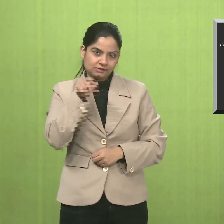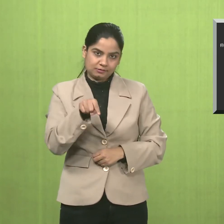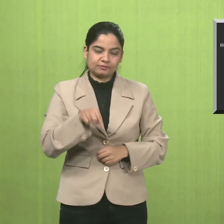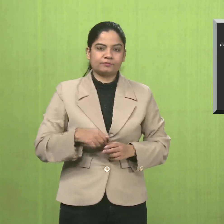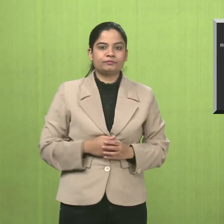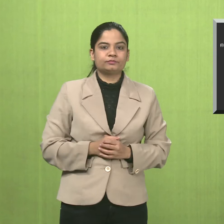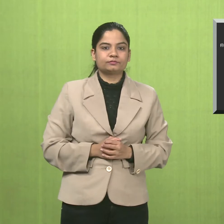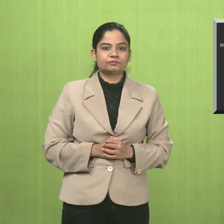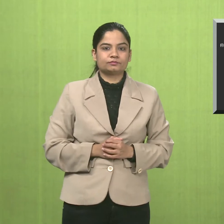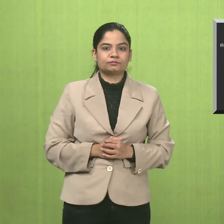sicknesses related to sex.